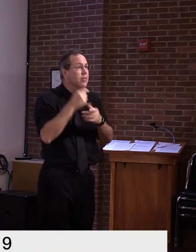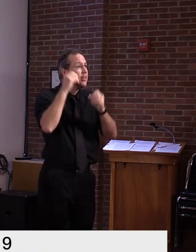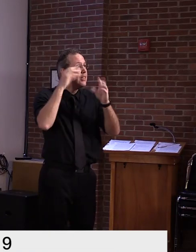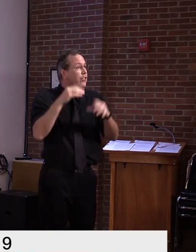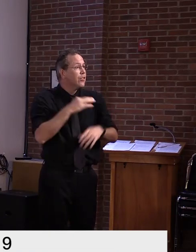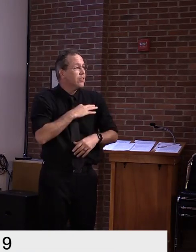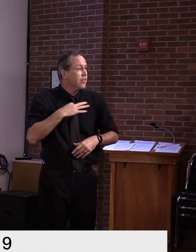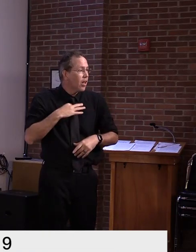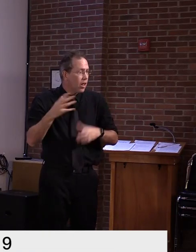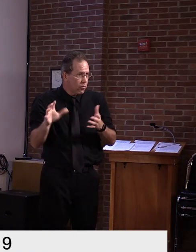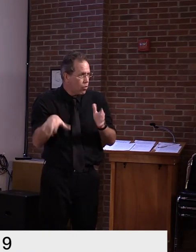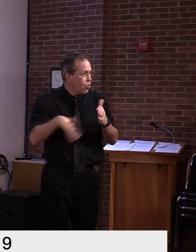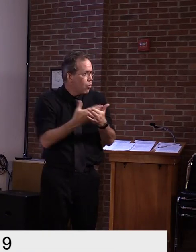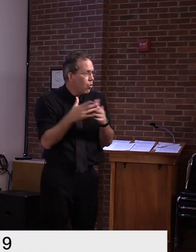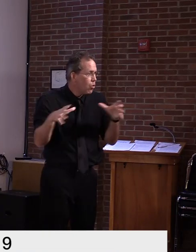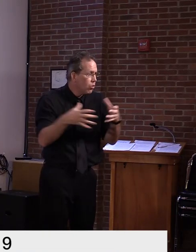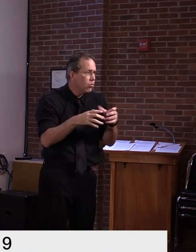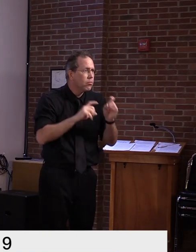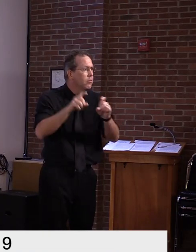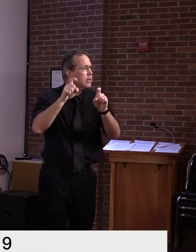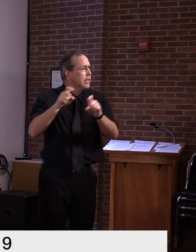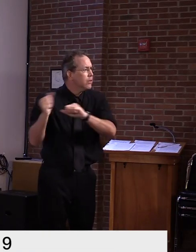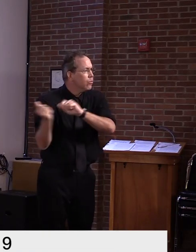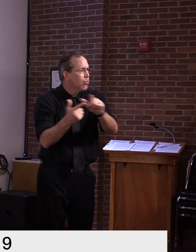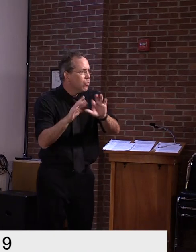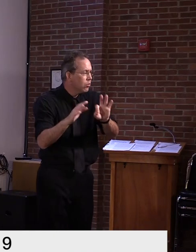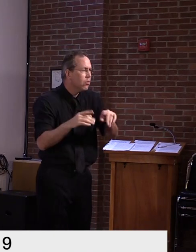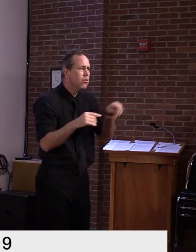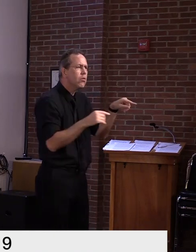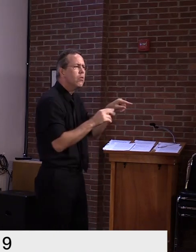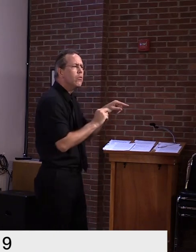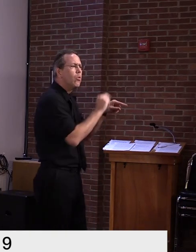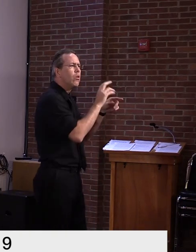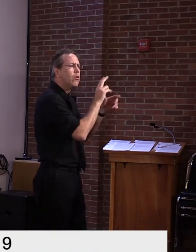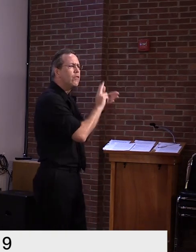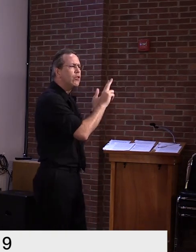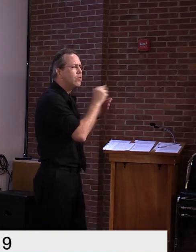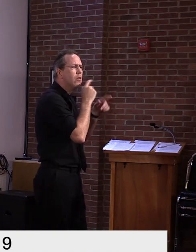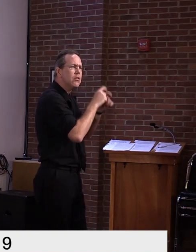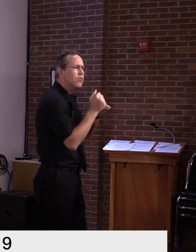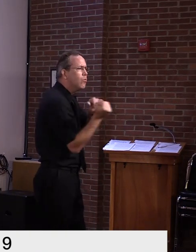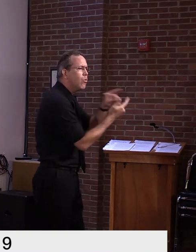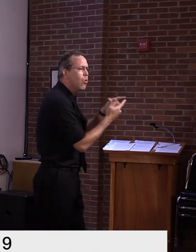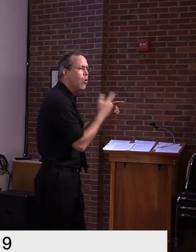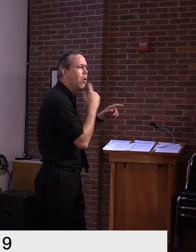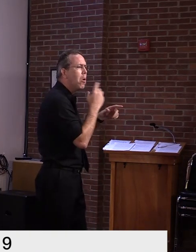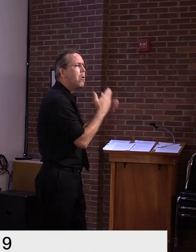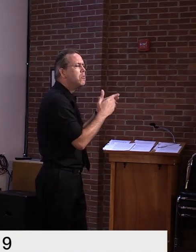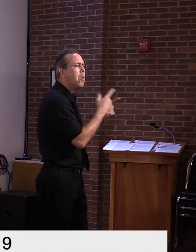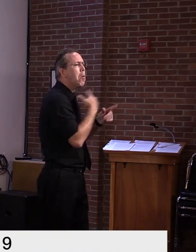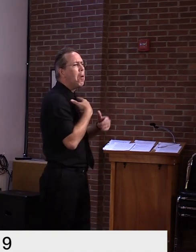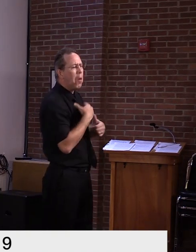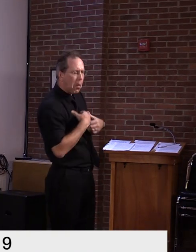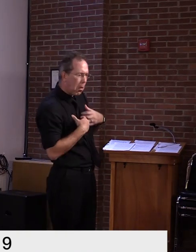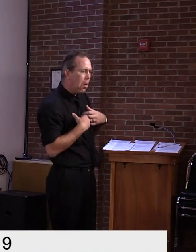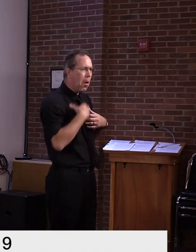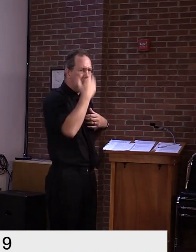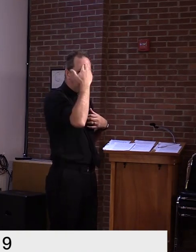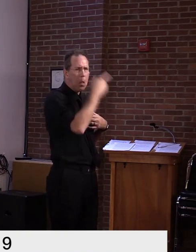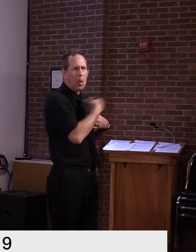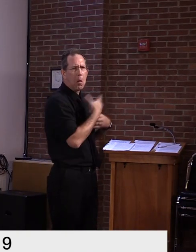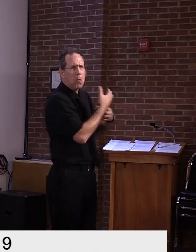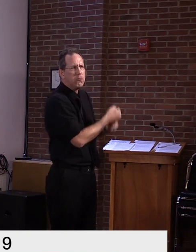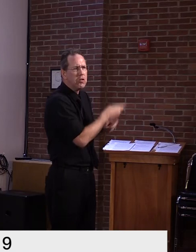was really under a testing regime of people that are symptomatic or people that are exposed to COVID-19. So they did not have a